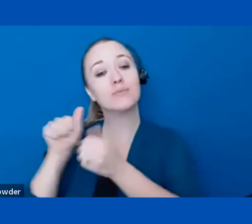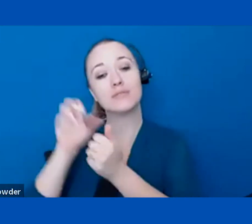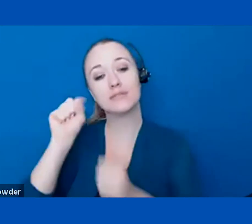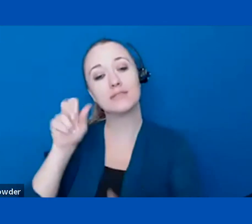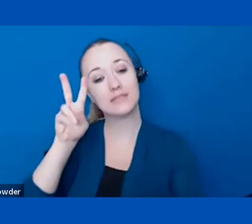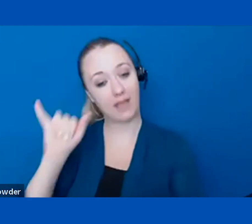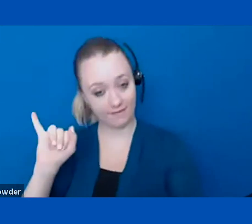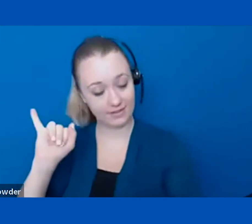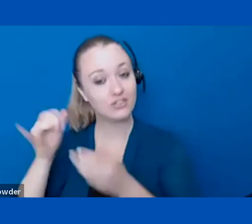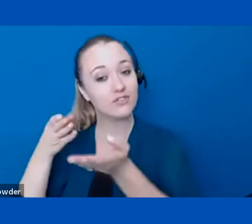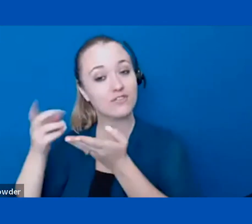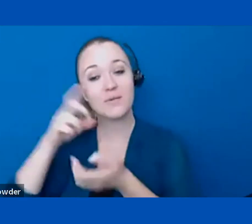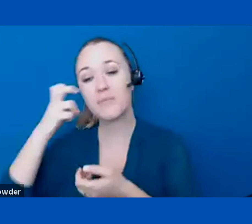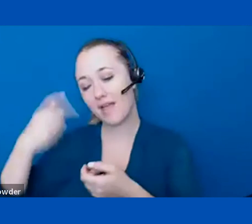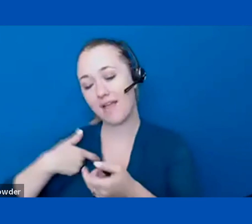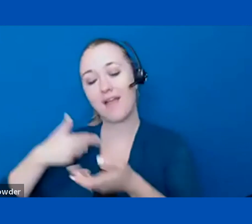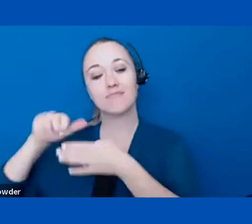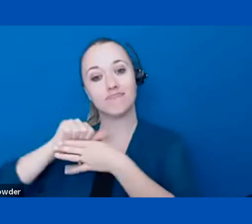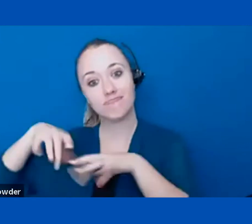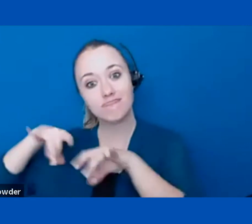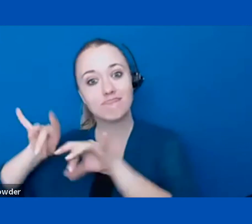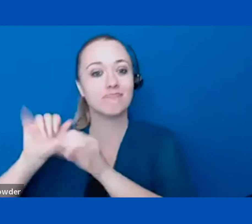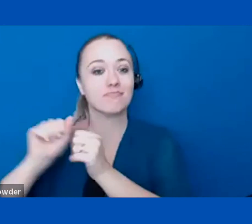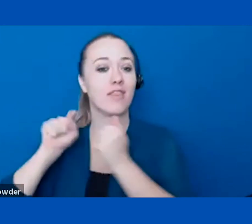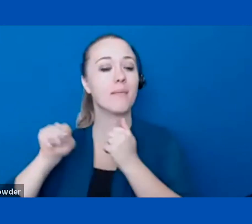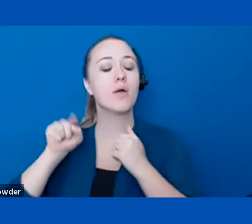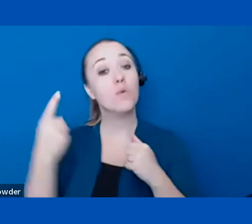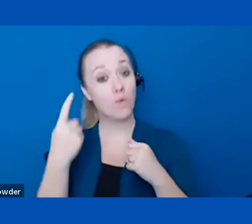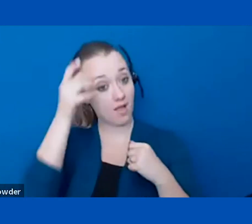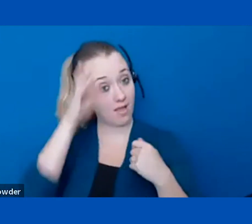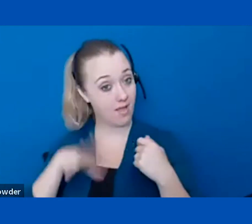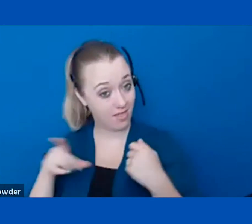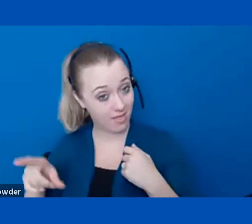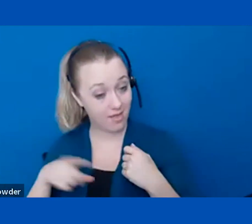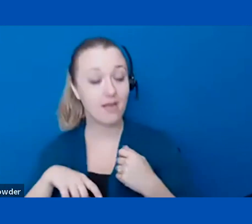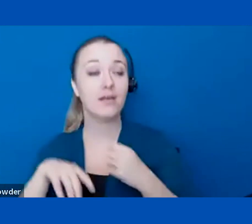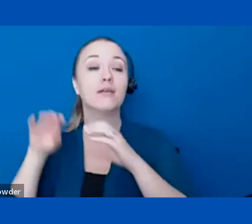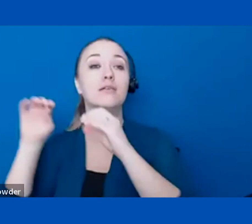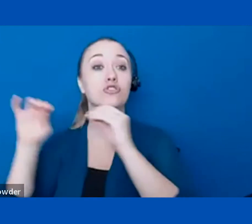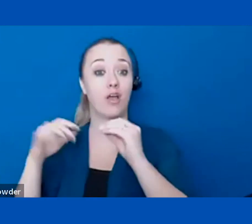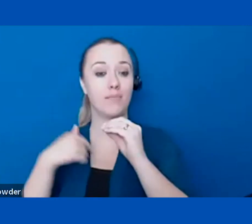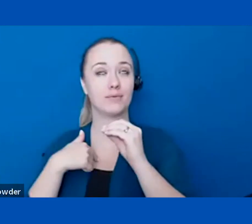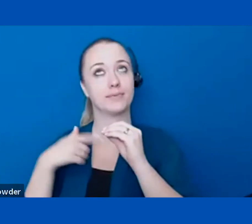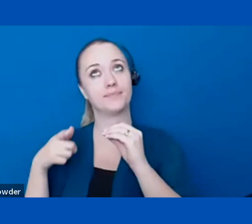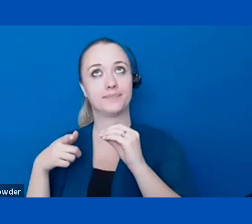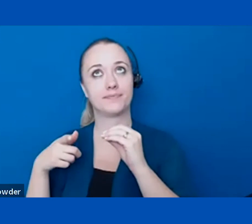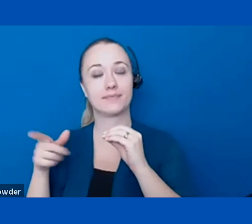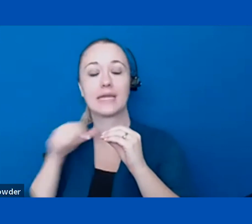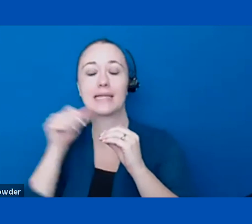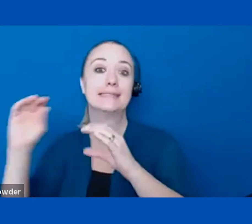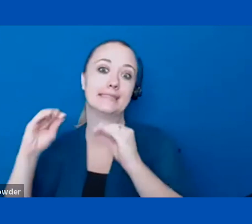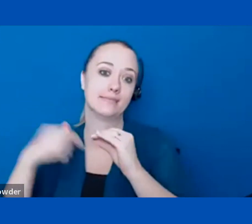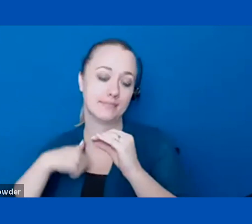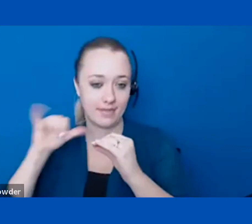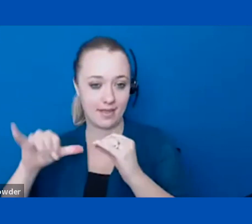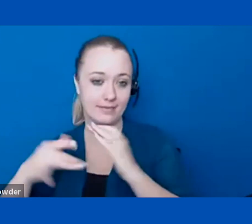them, and there was a guy there who taught me. Well, actually, he didn't teach me this technique, but it's